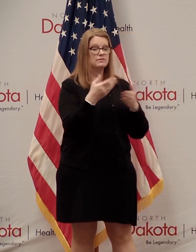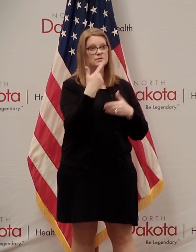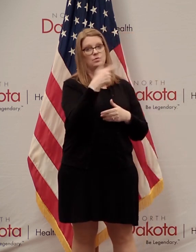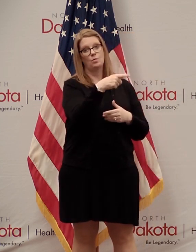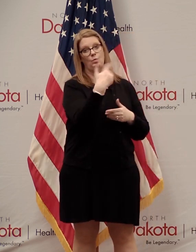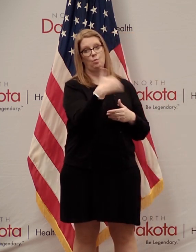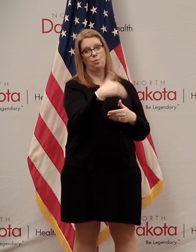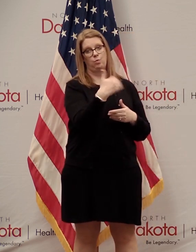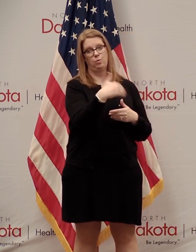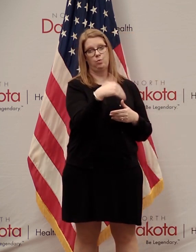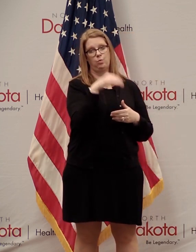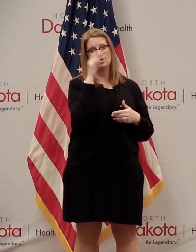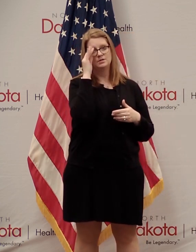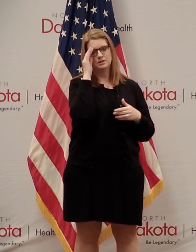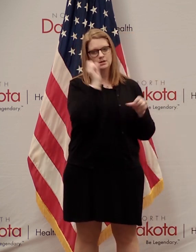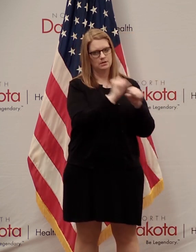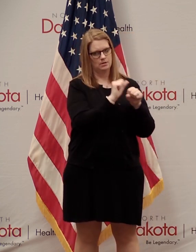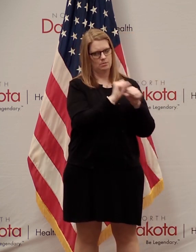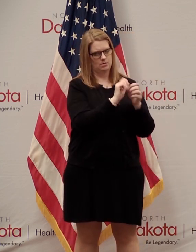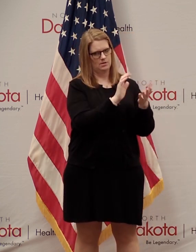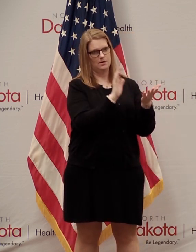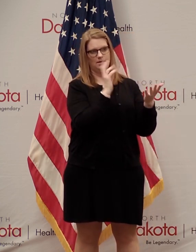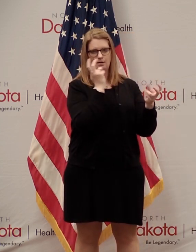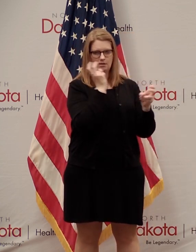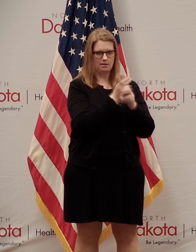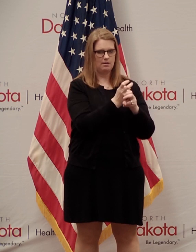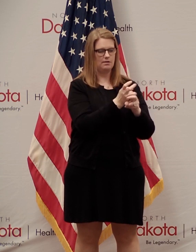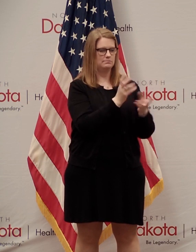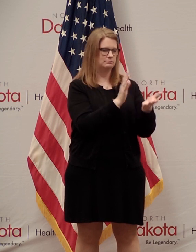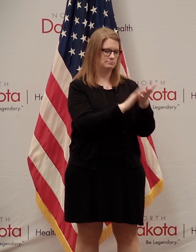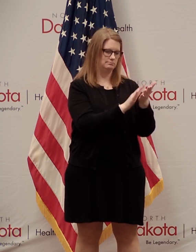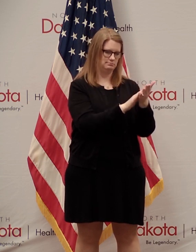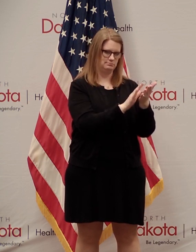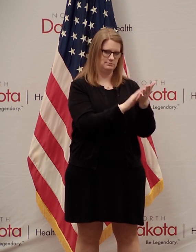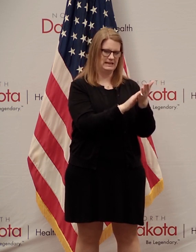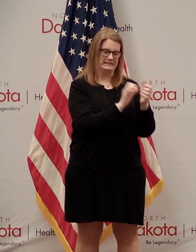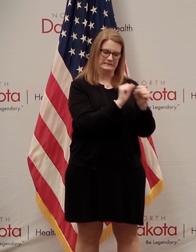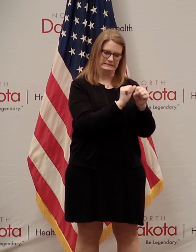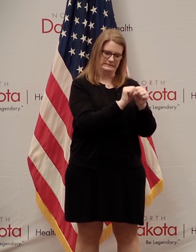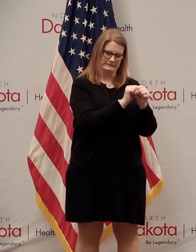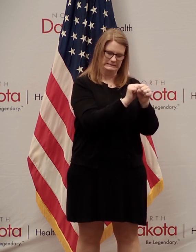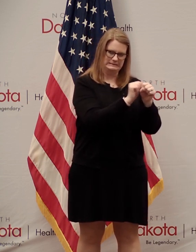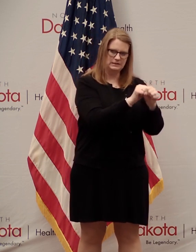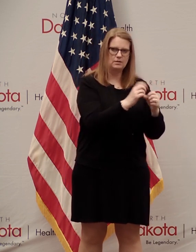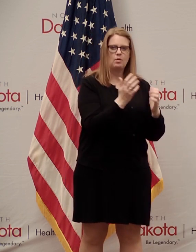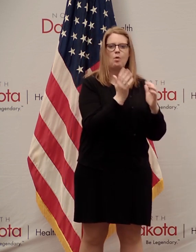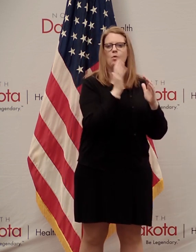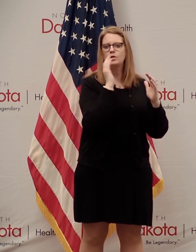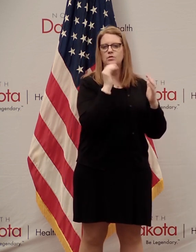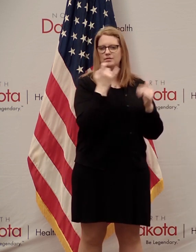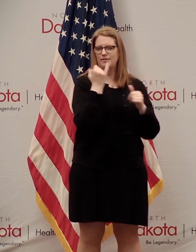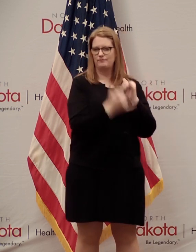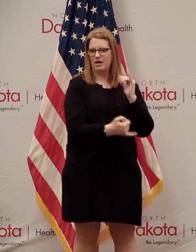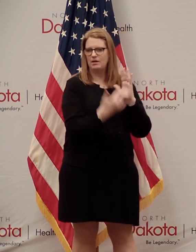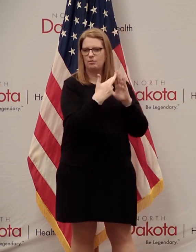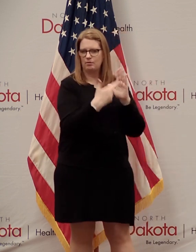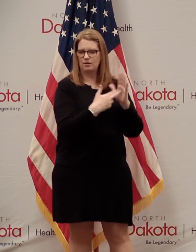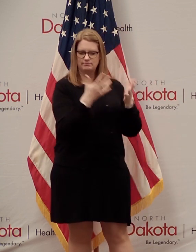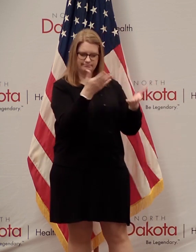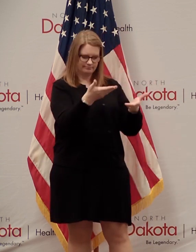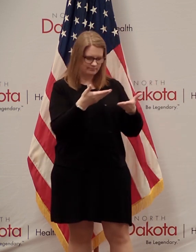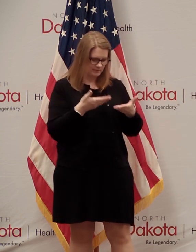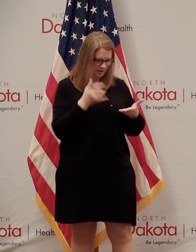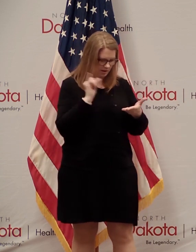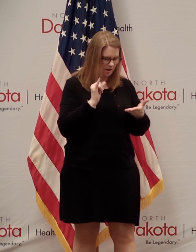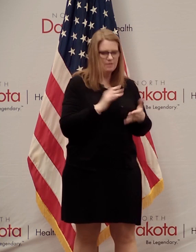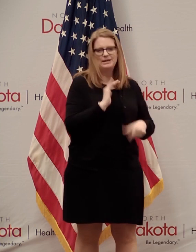proactively with the program on the North Dakota side, putting us in a good position to hopefully implement quickly once the final guidance is received.